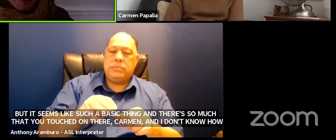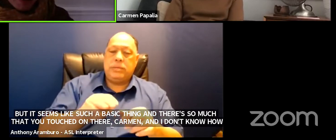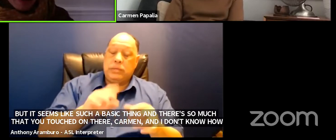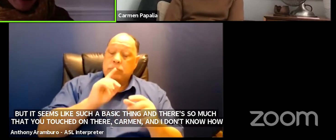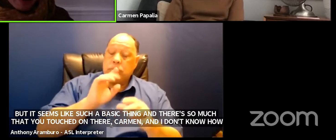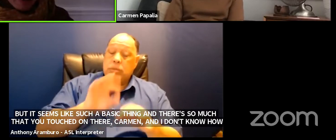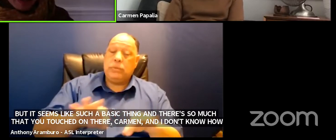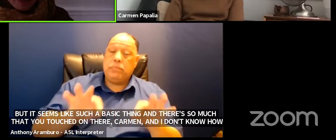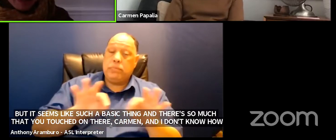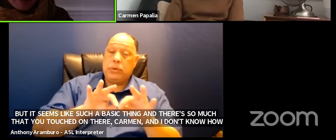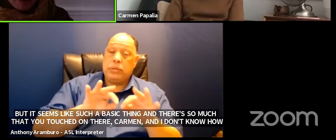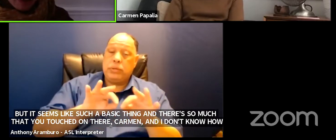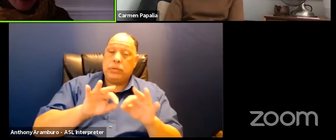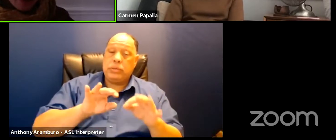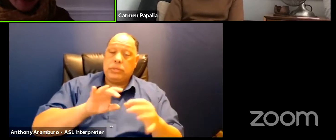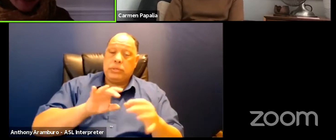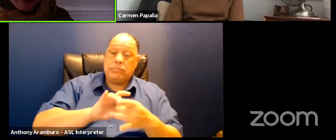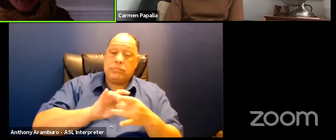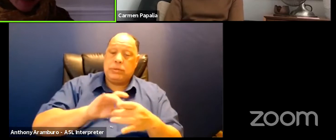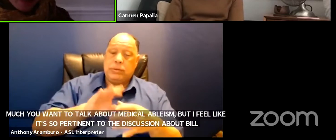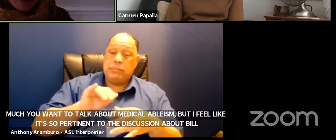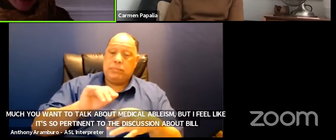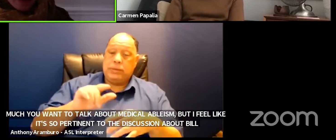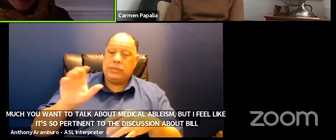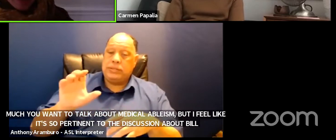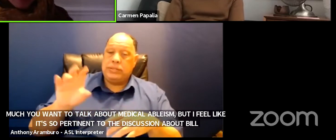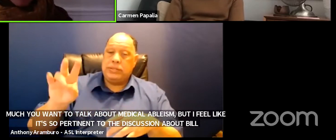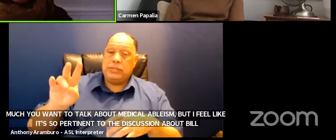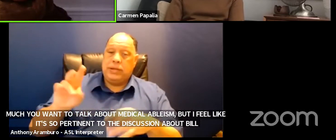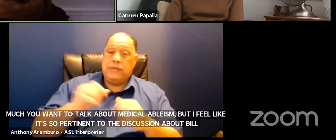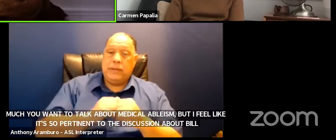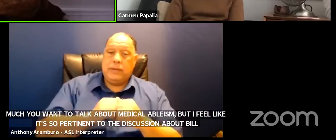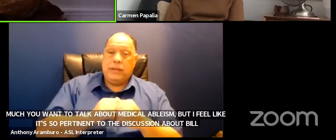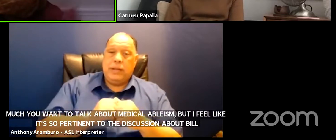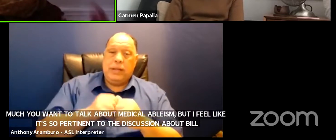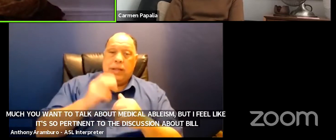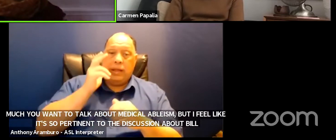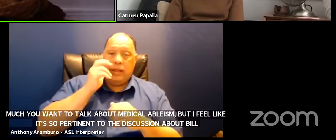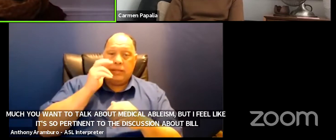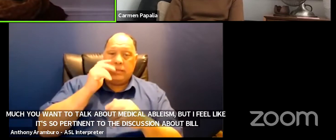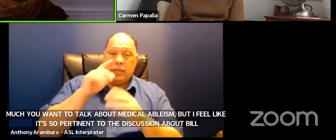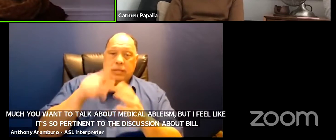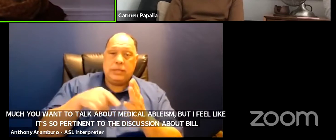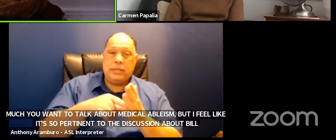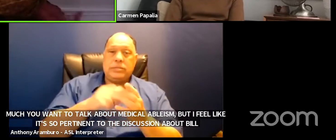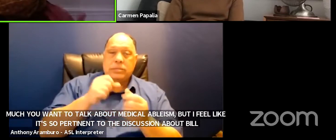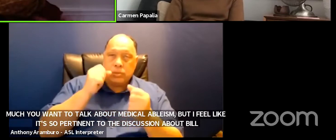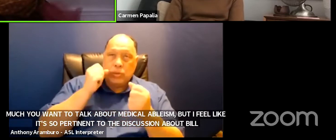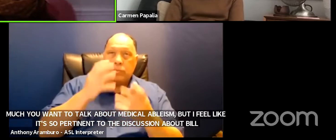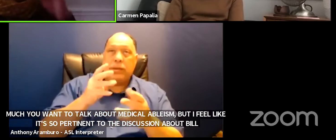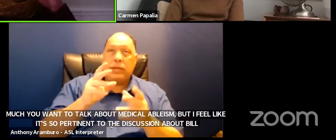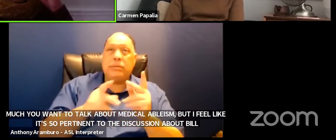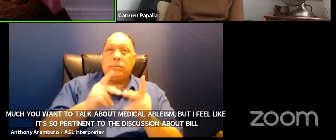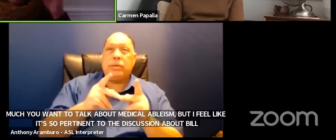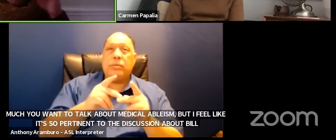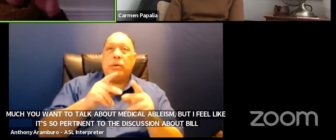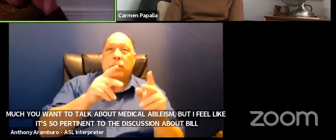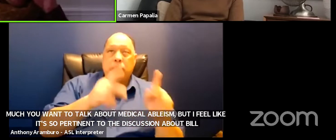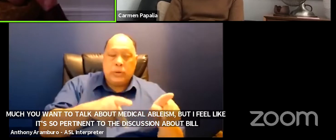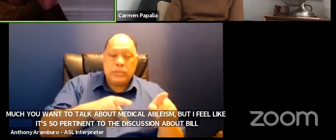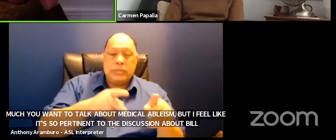Bill C7, because like listening to this and at testimonies, so many people, like person after